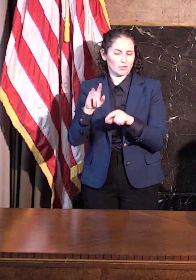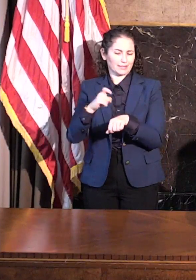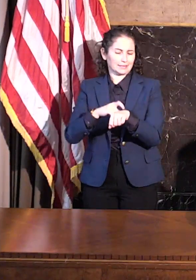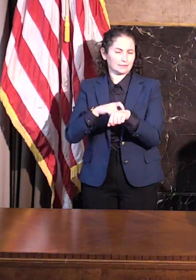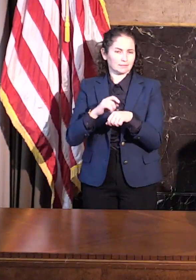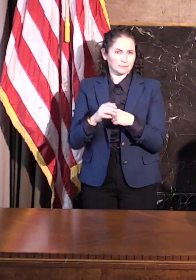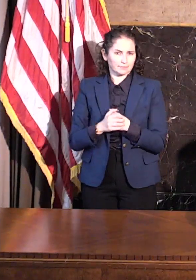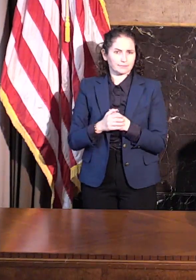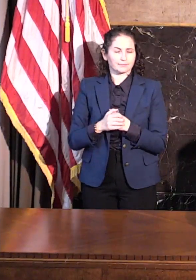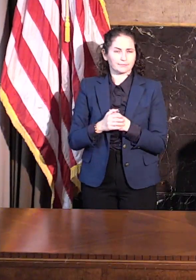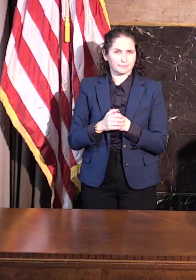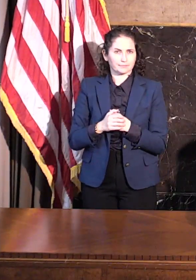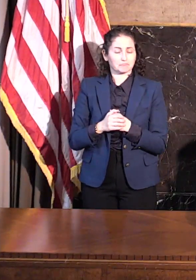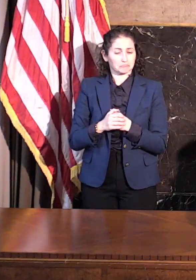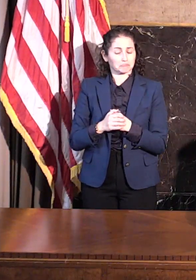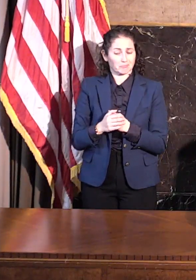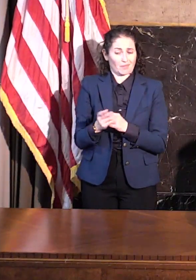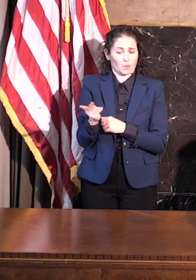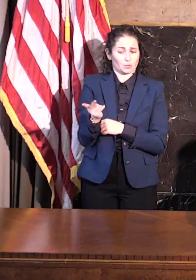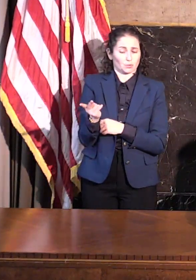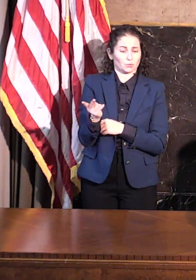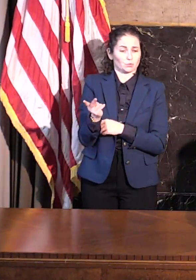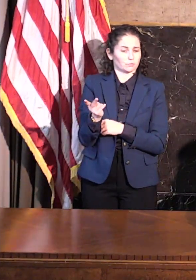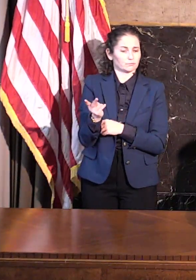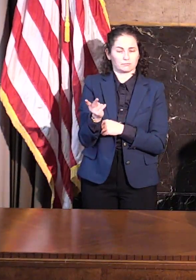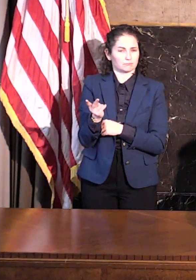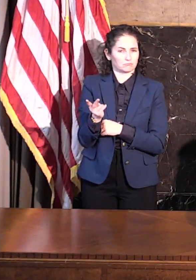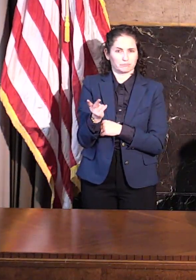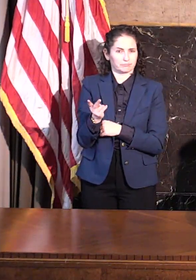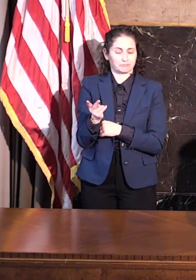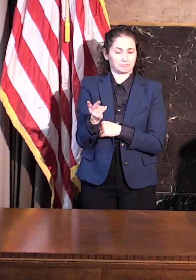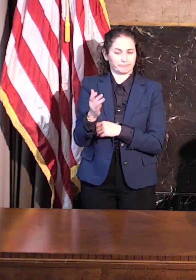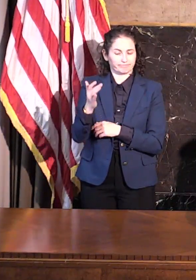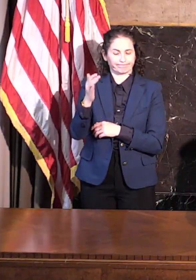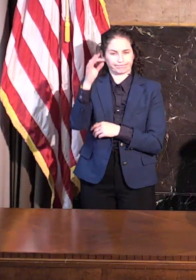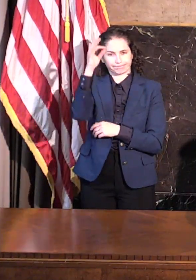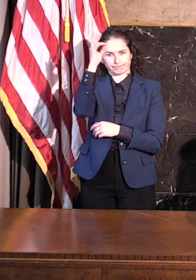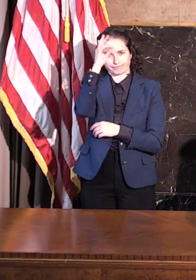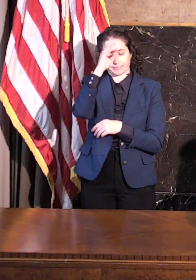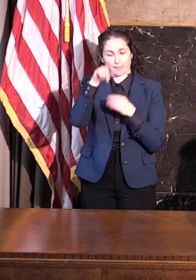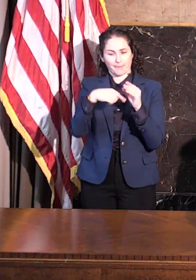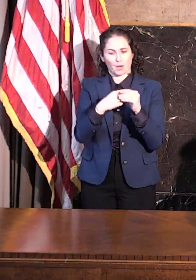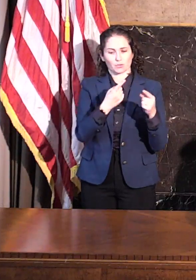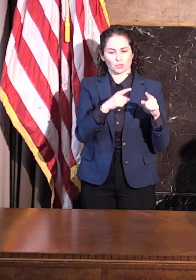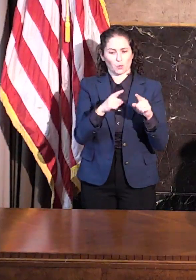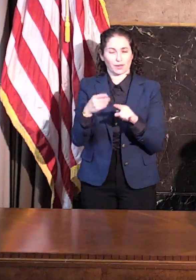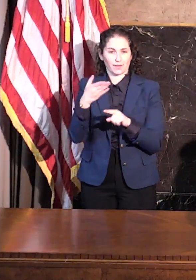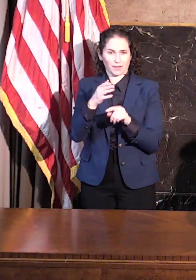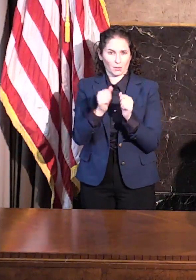And so the question becomes, of the people who are still employed by LSU, what is the right